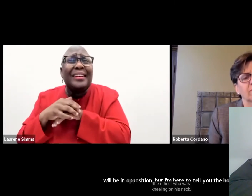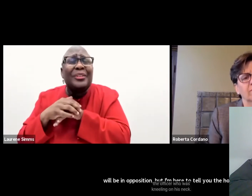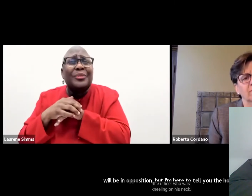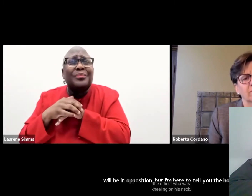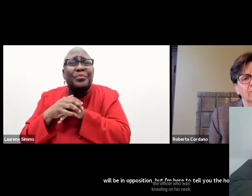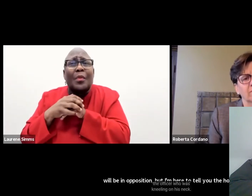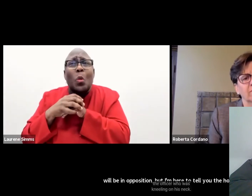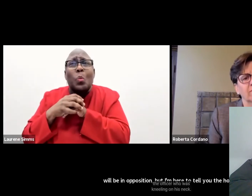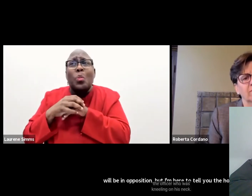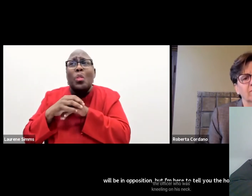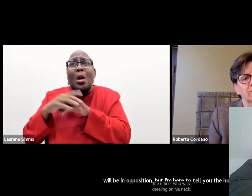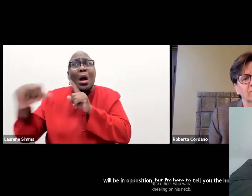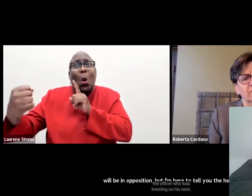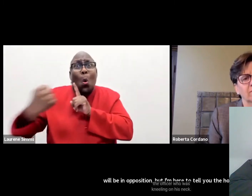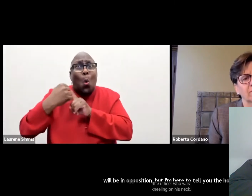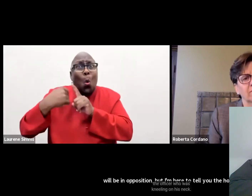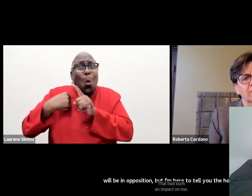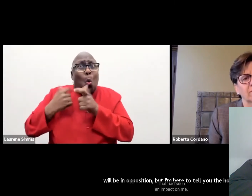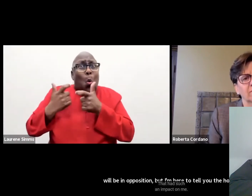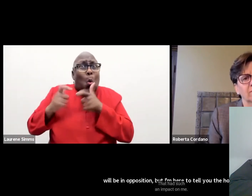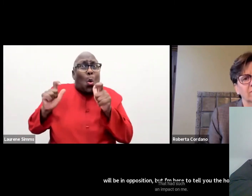the officer who was kneeling on his neck,